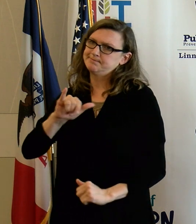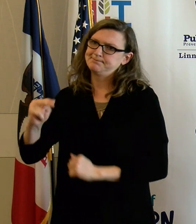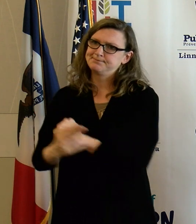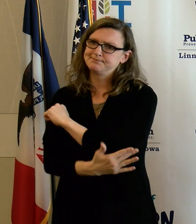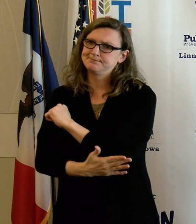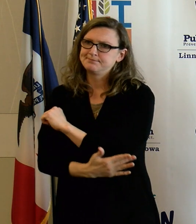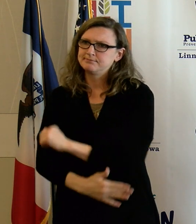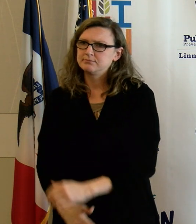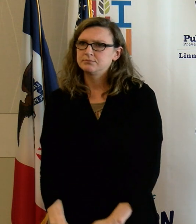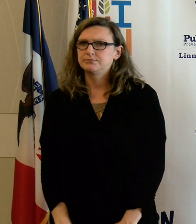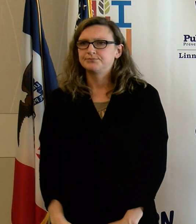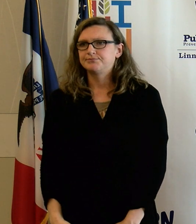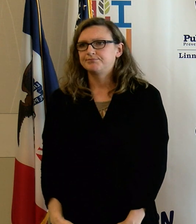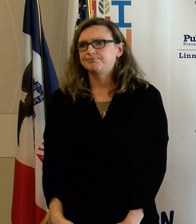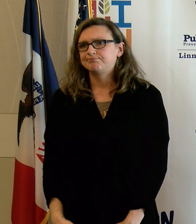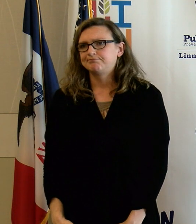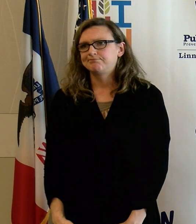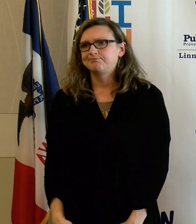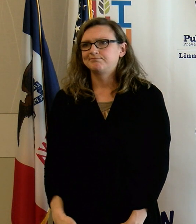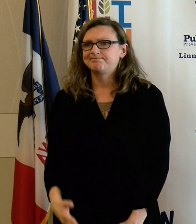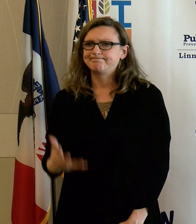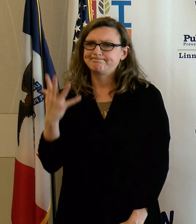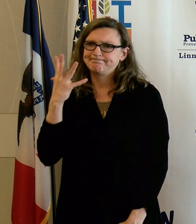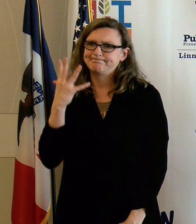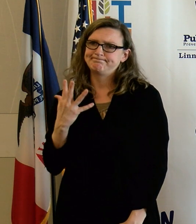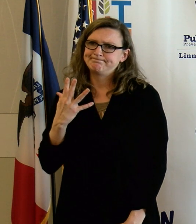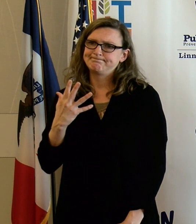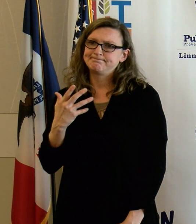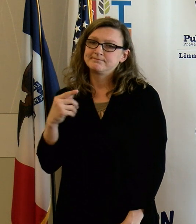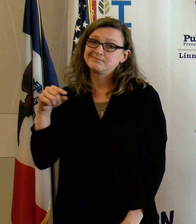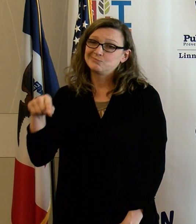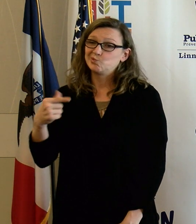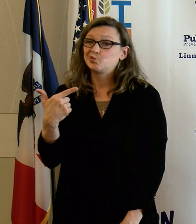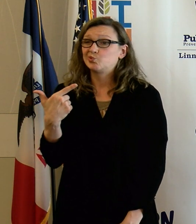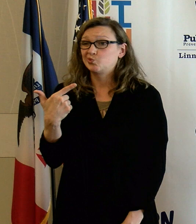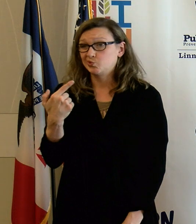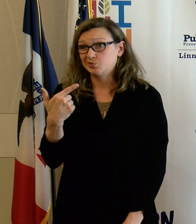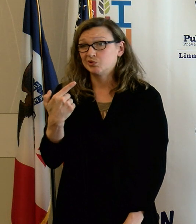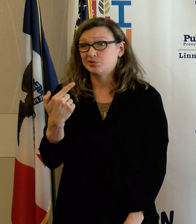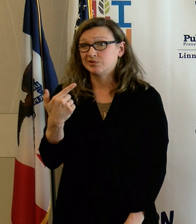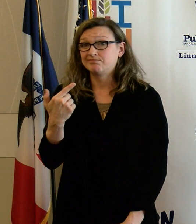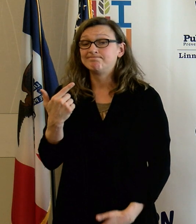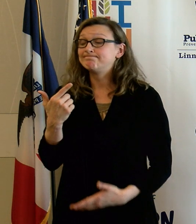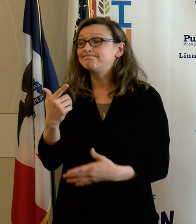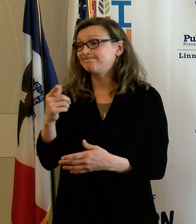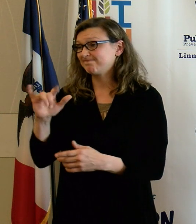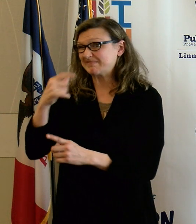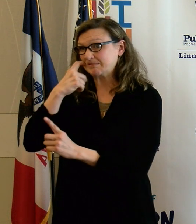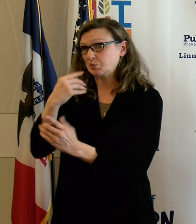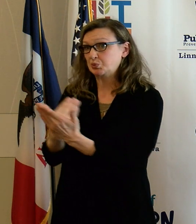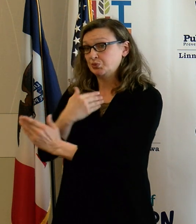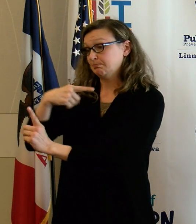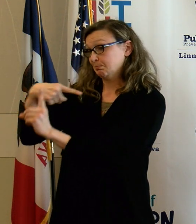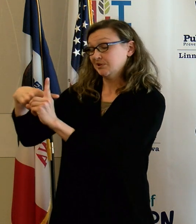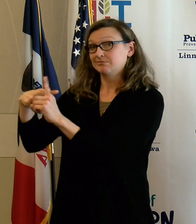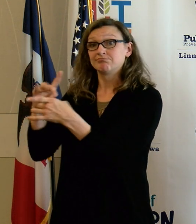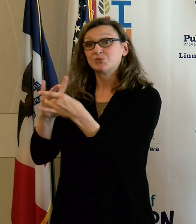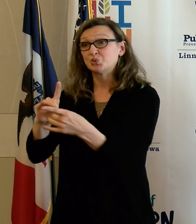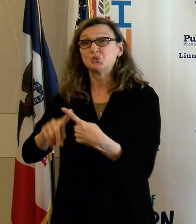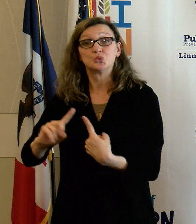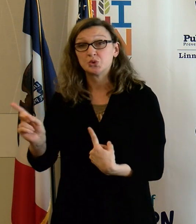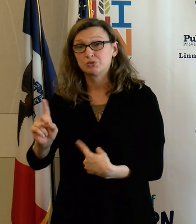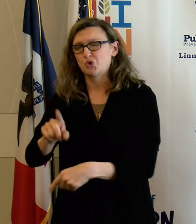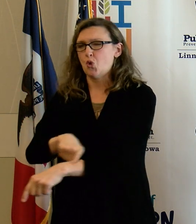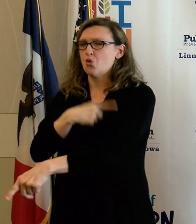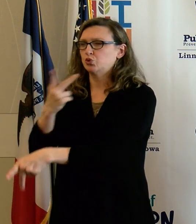21 of these cases are associated with a local long-term care facility. The Iowa Department of